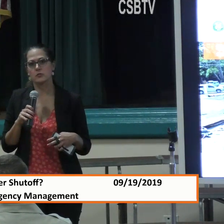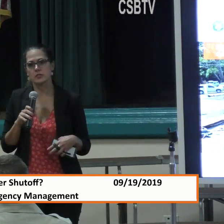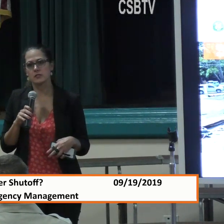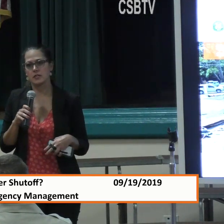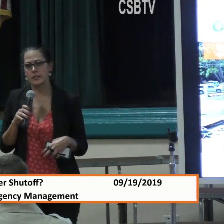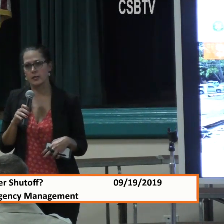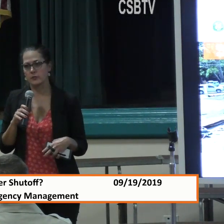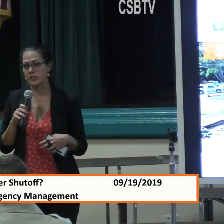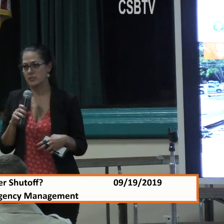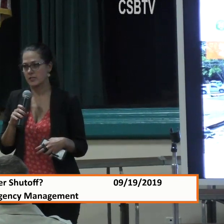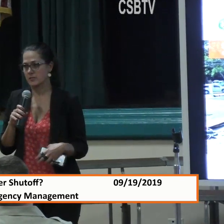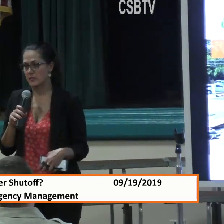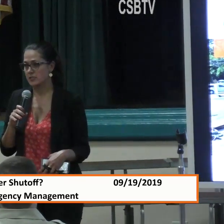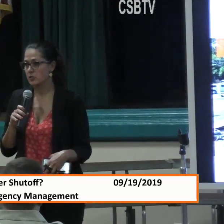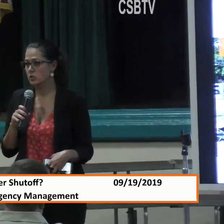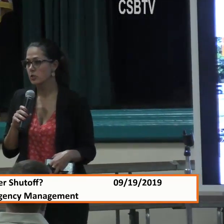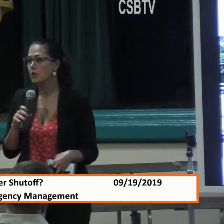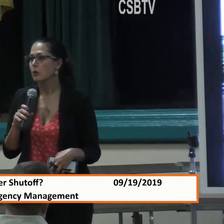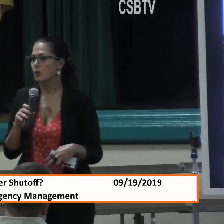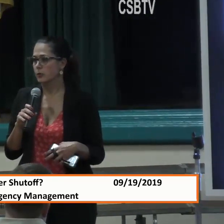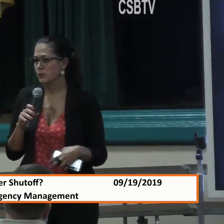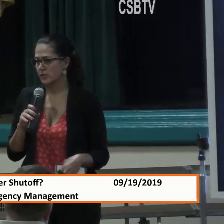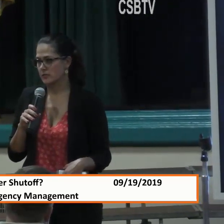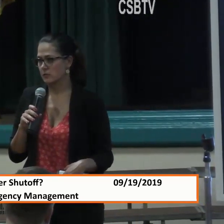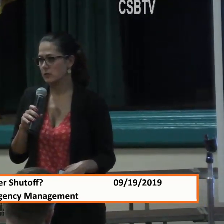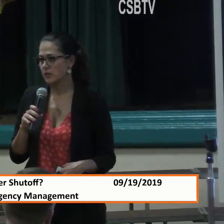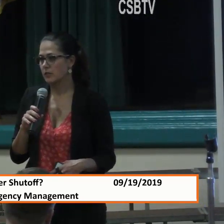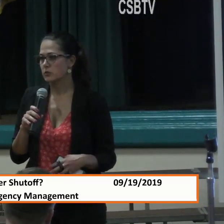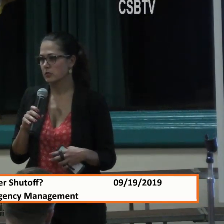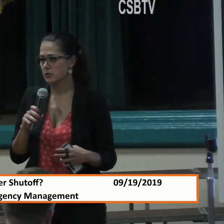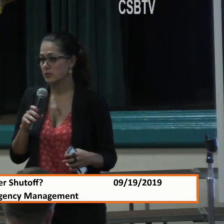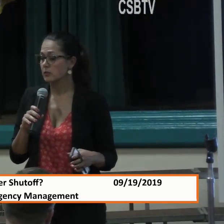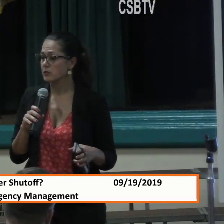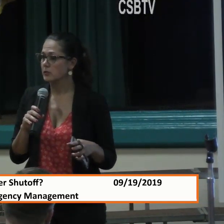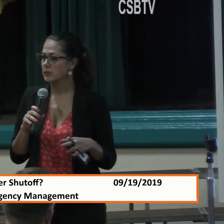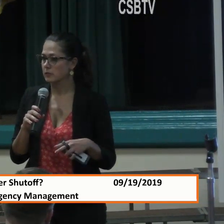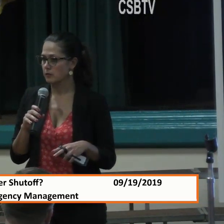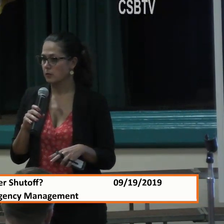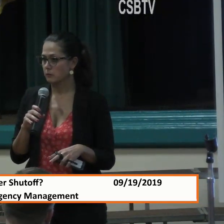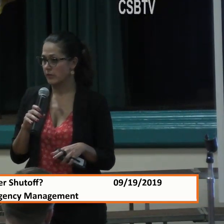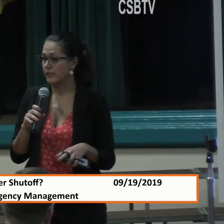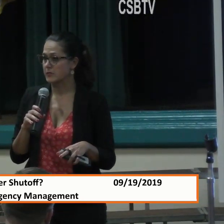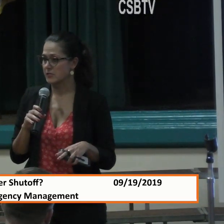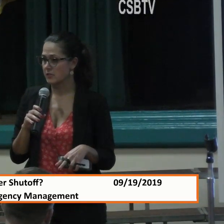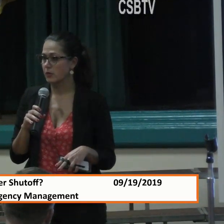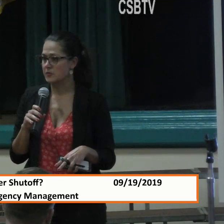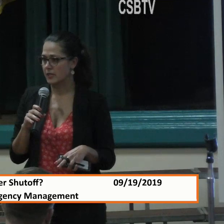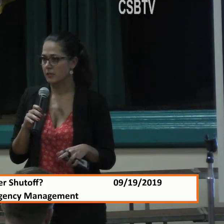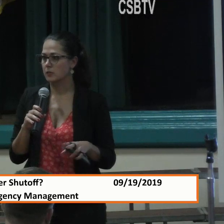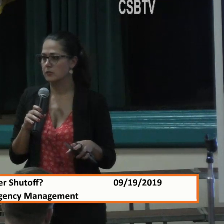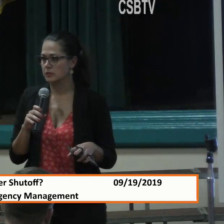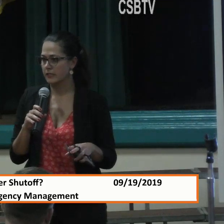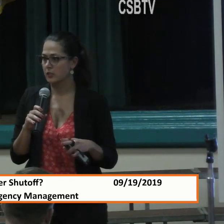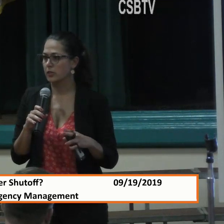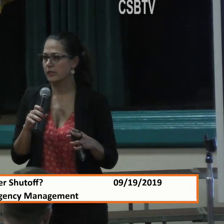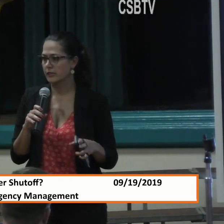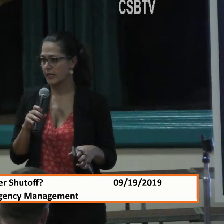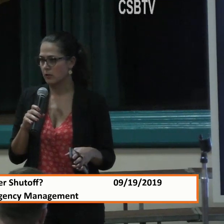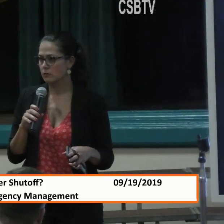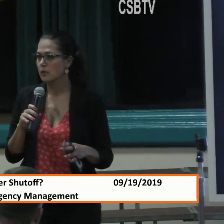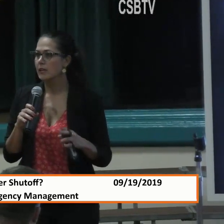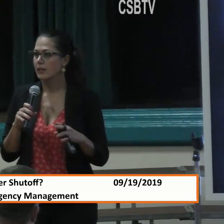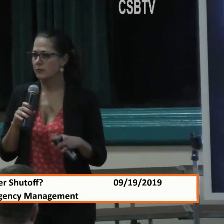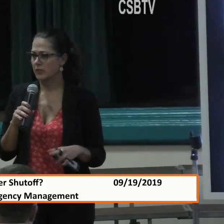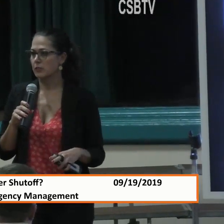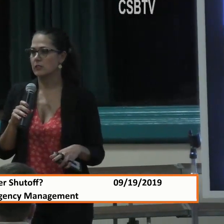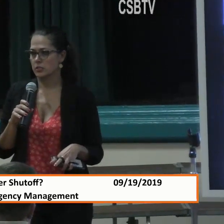that if you did sign up via text message or through Nixle, that you should still go to the Ready SBC website, go to the link, create an